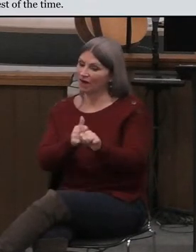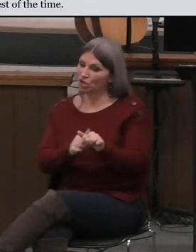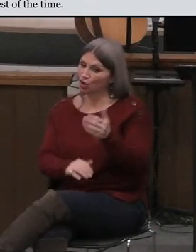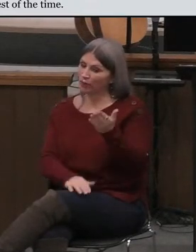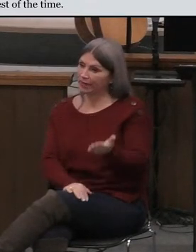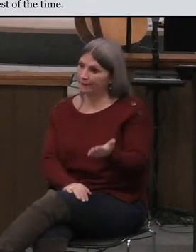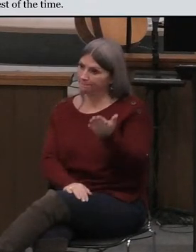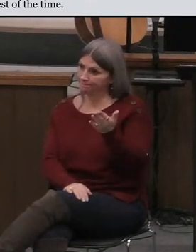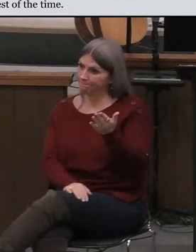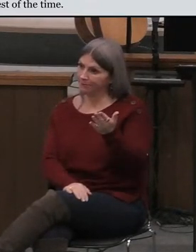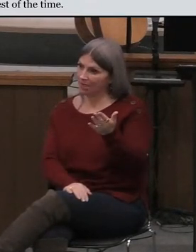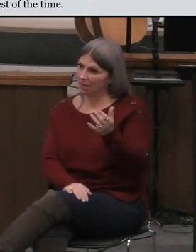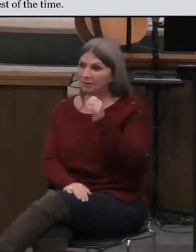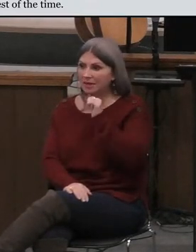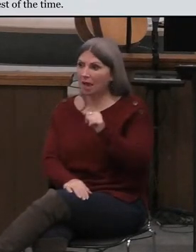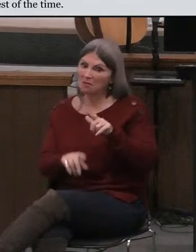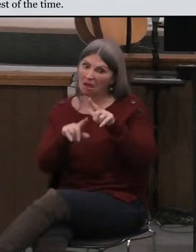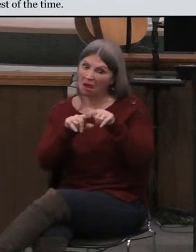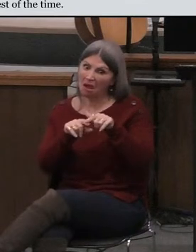going to do something for you?